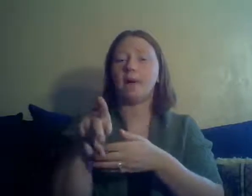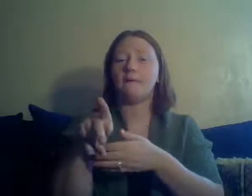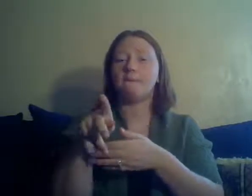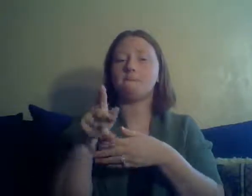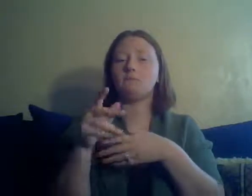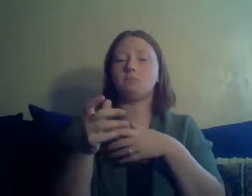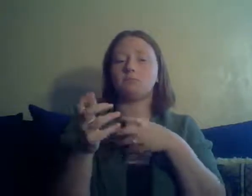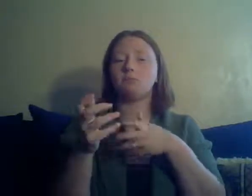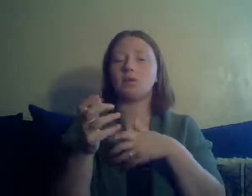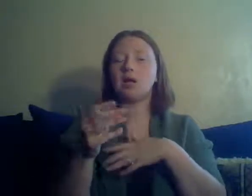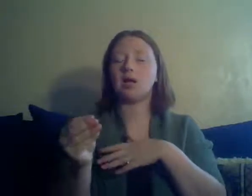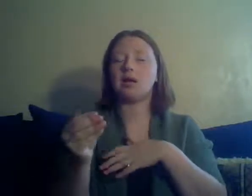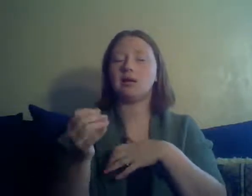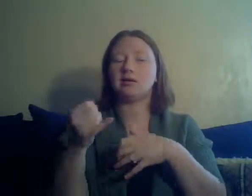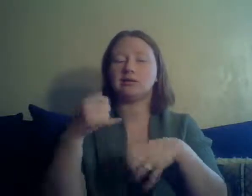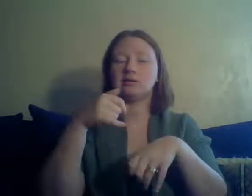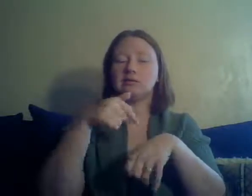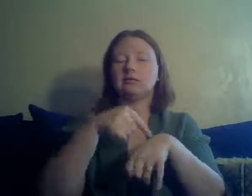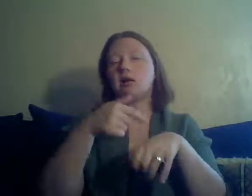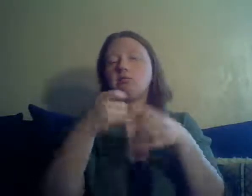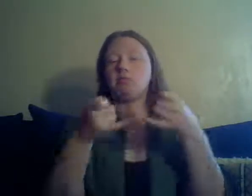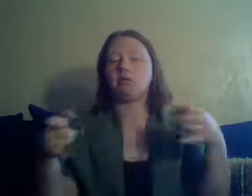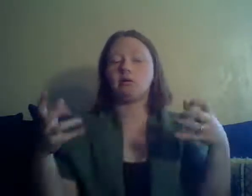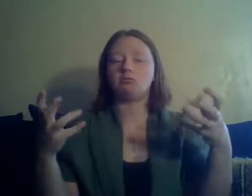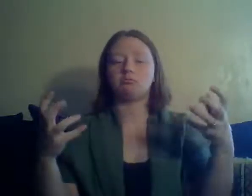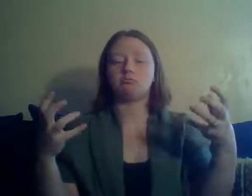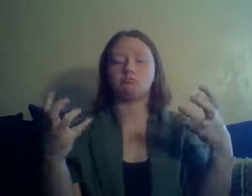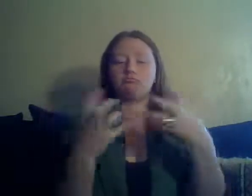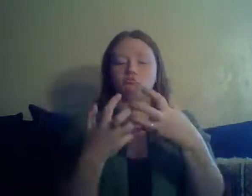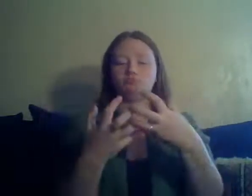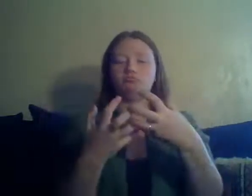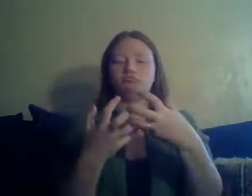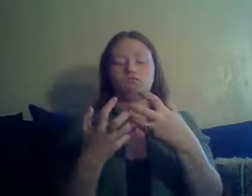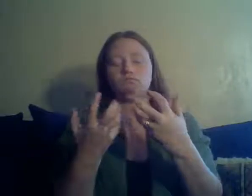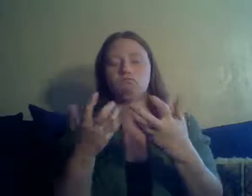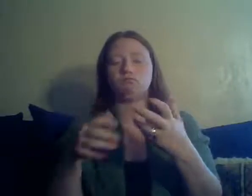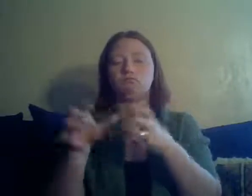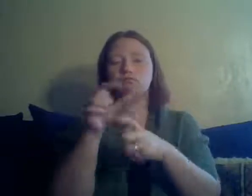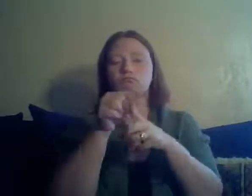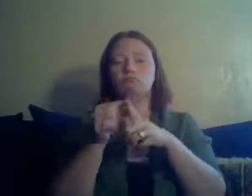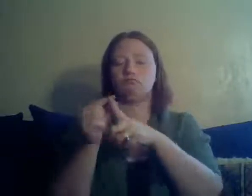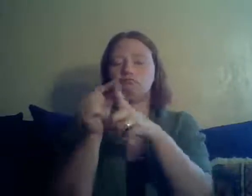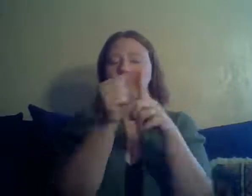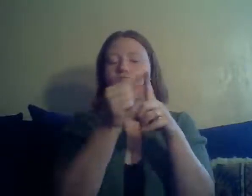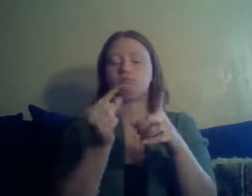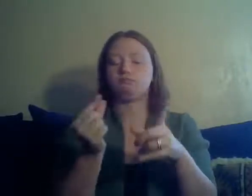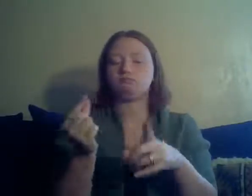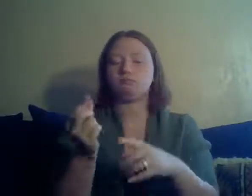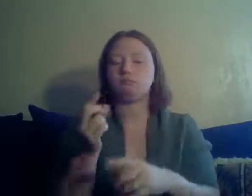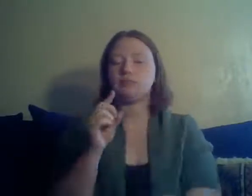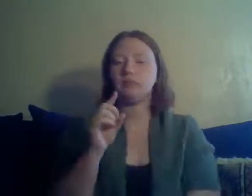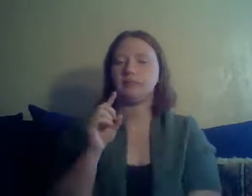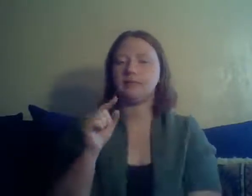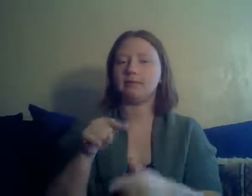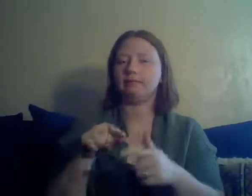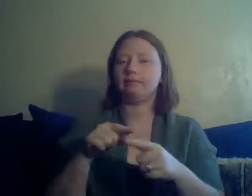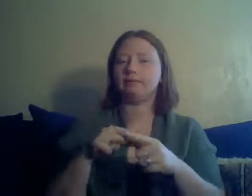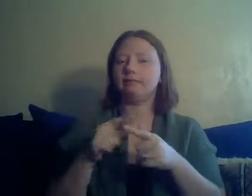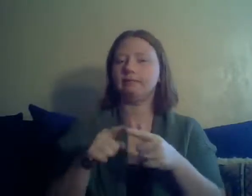in class. And then the real key, where they start to do some serious research, and even though it's on a very fundamental level,